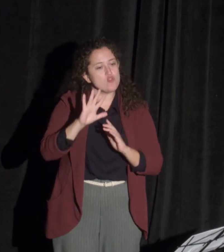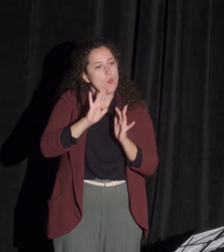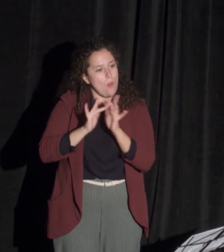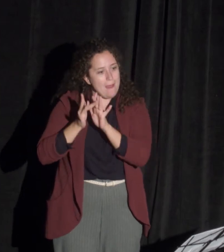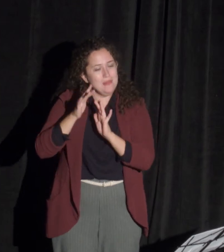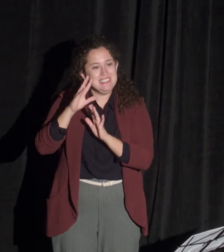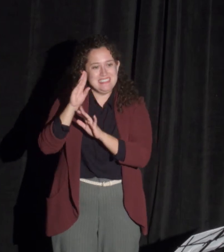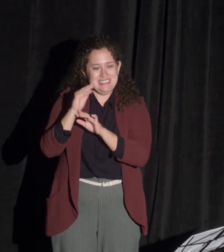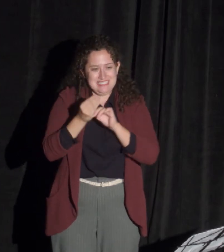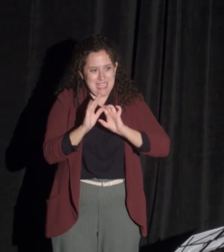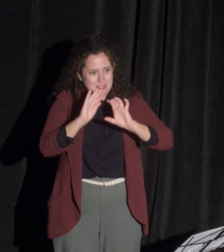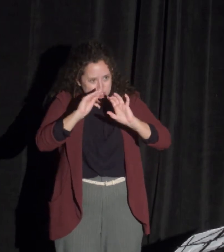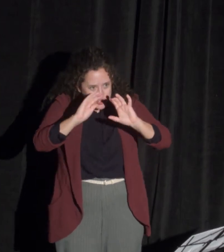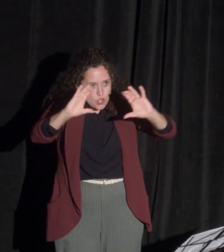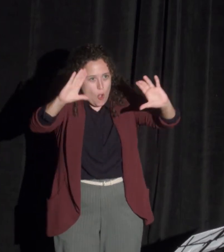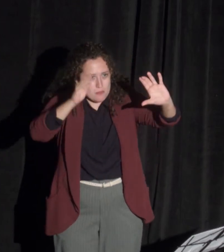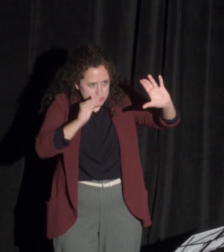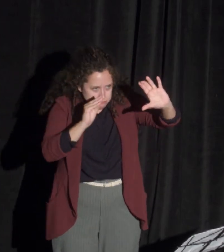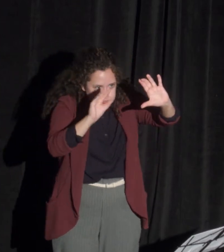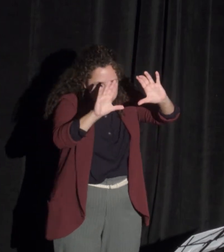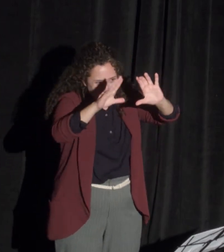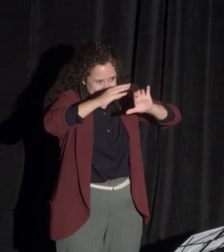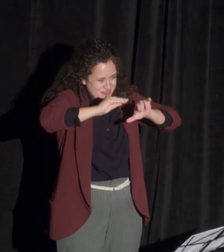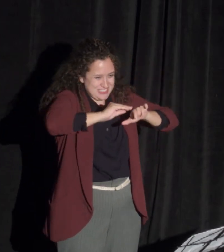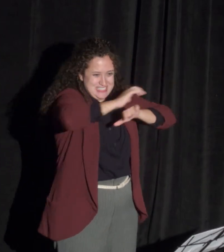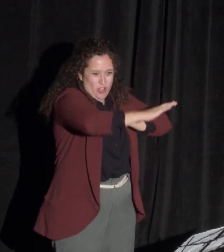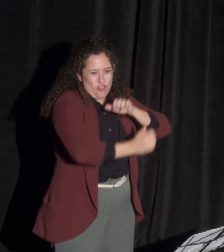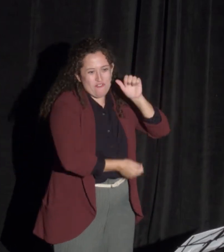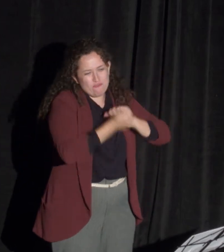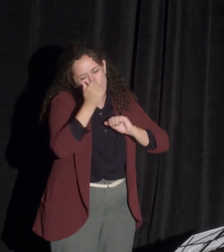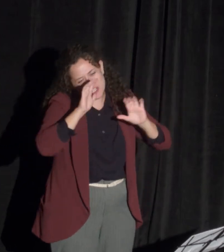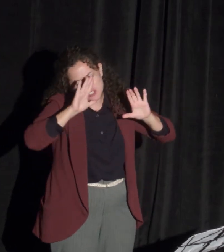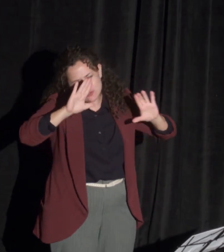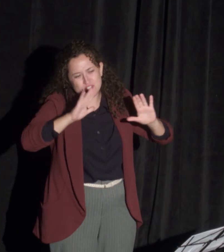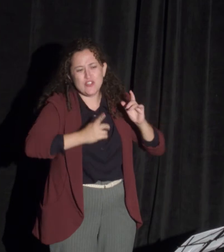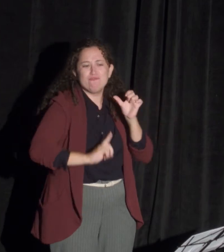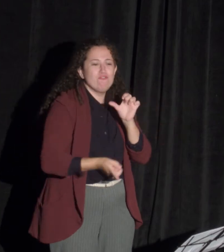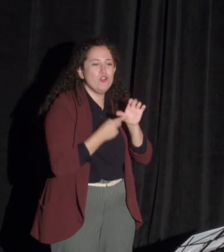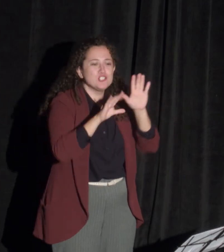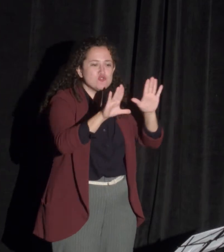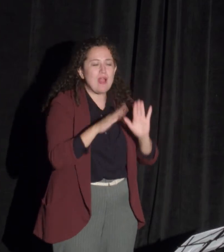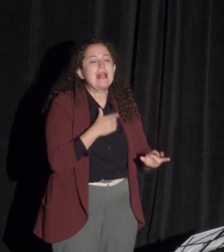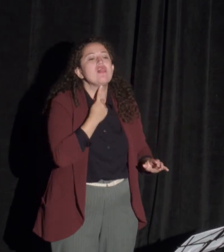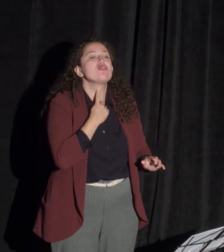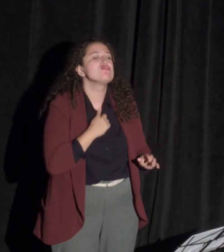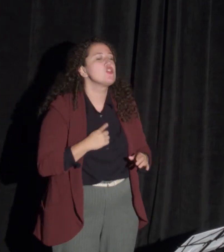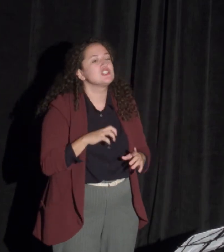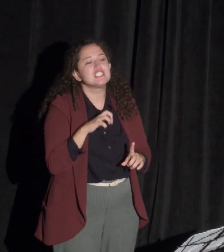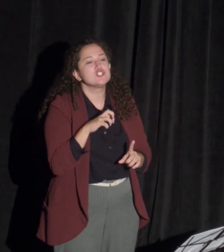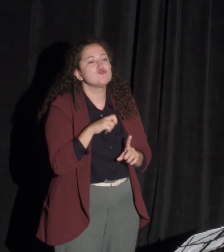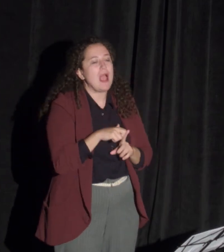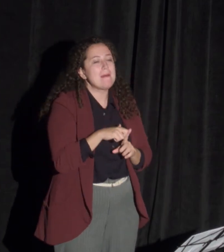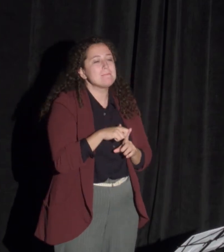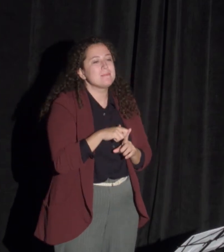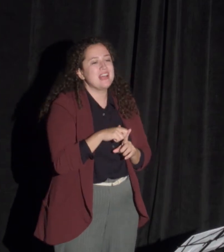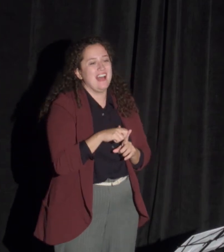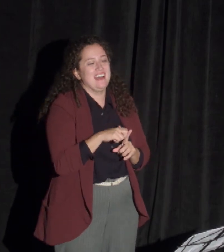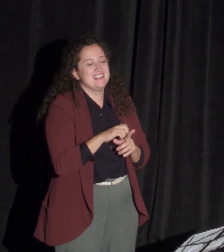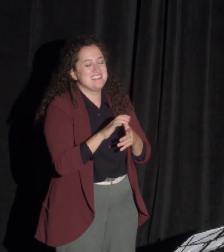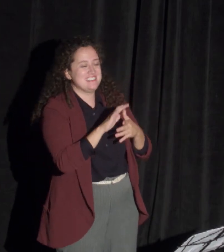thirst trap pictures of a solar array? And then there was the 3D gender printer, which allowed